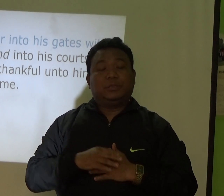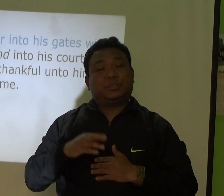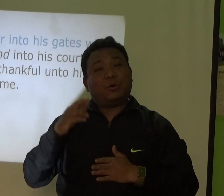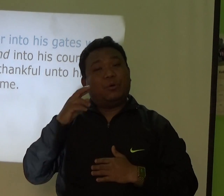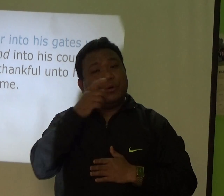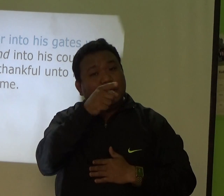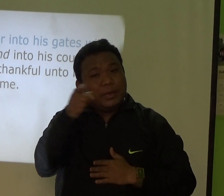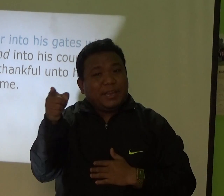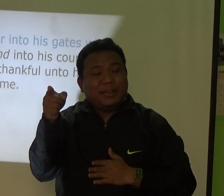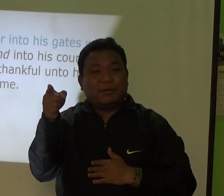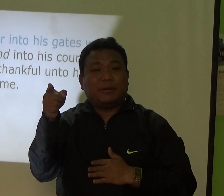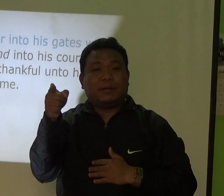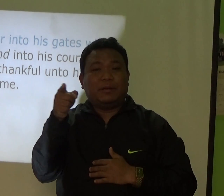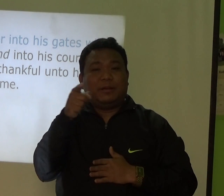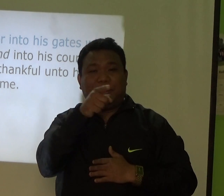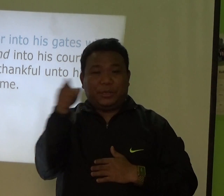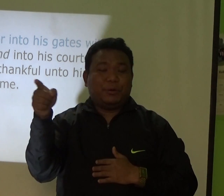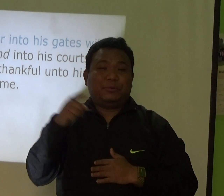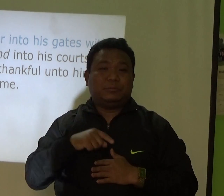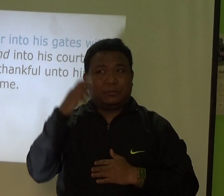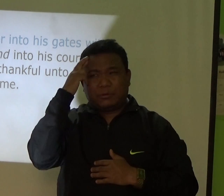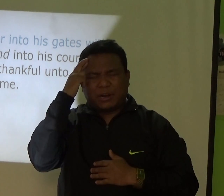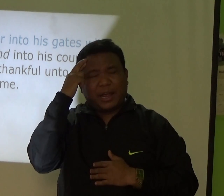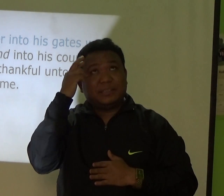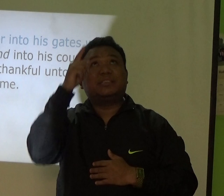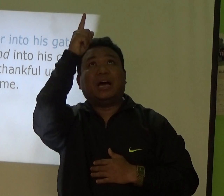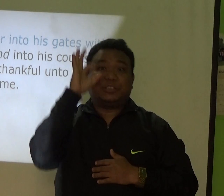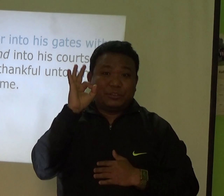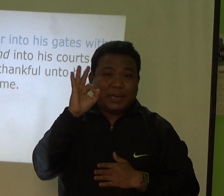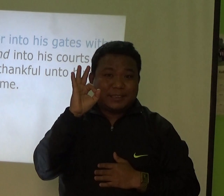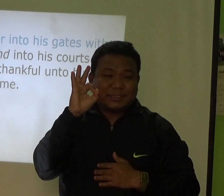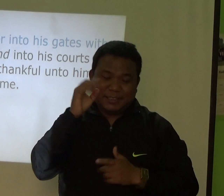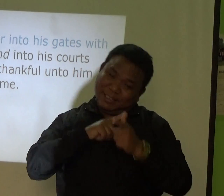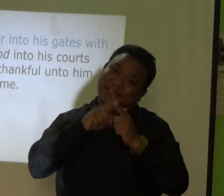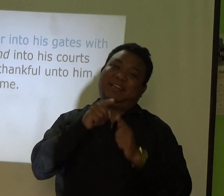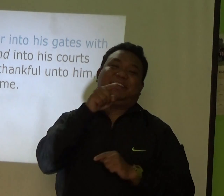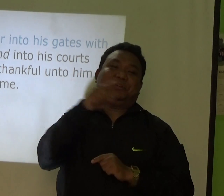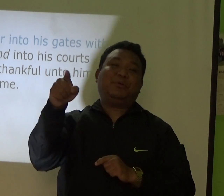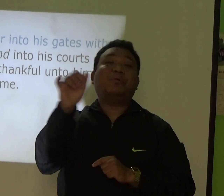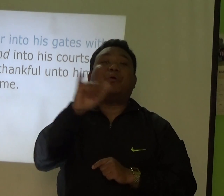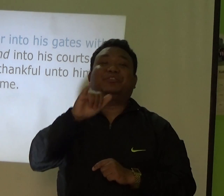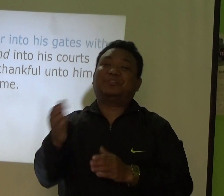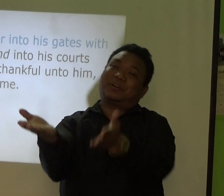So if you realize God's goodness, then you also